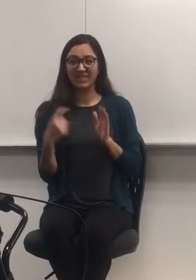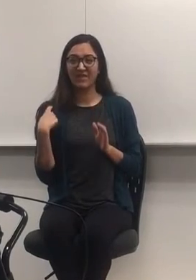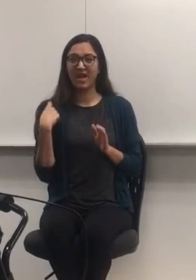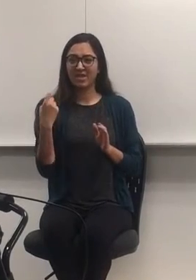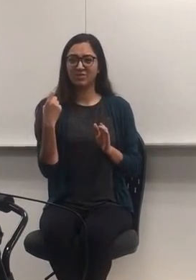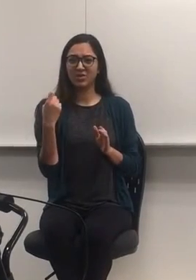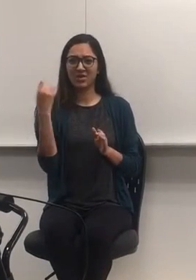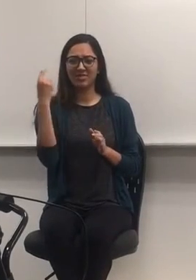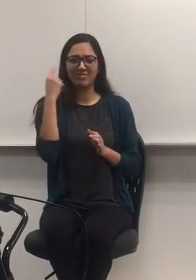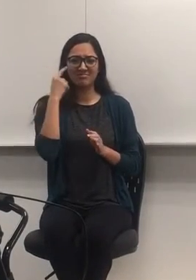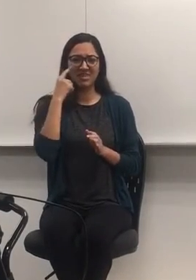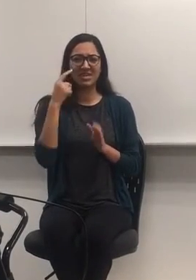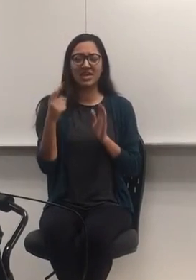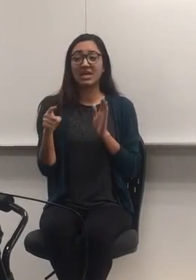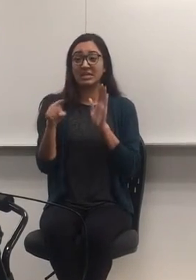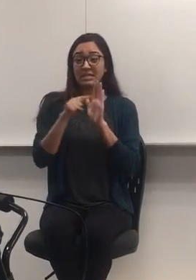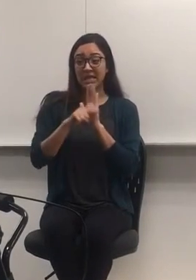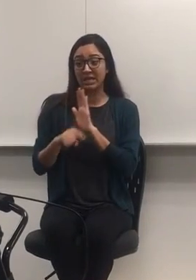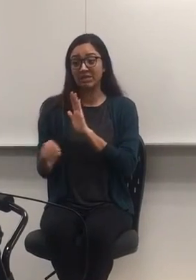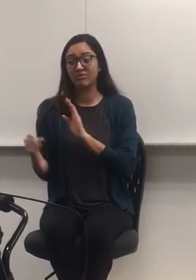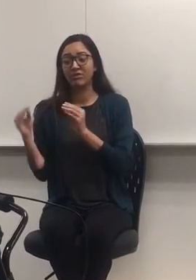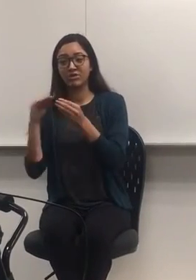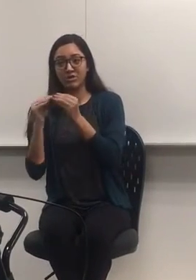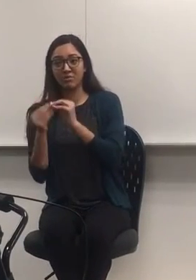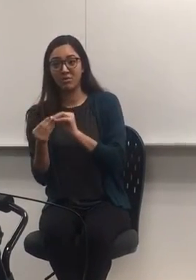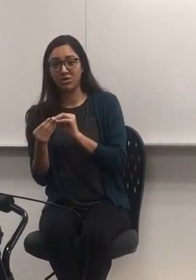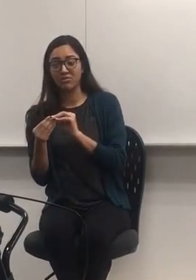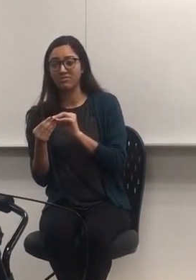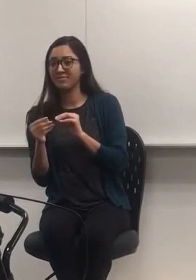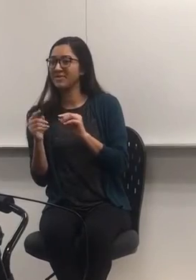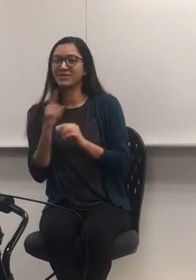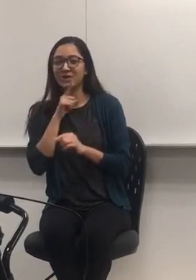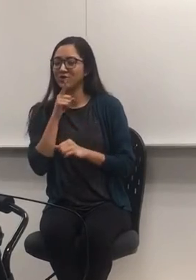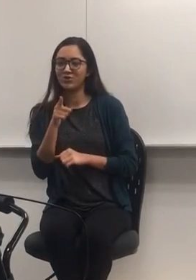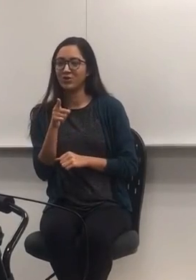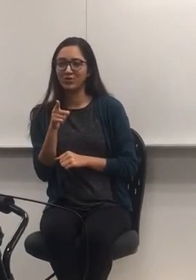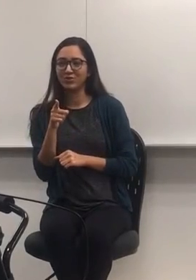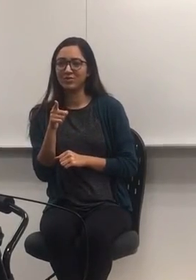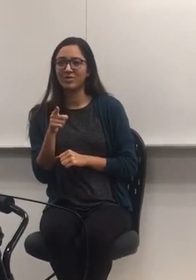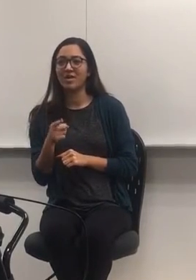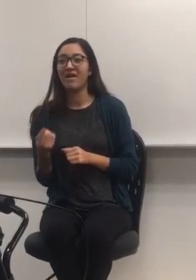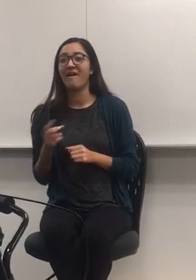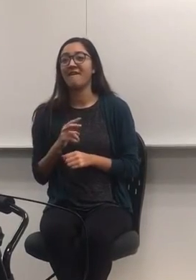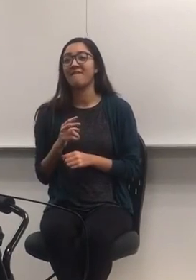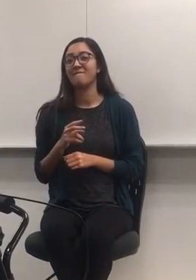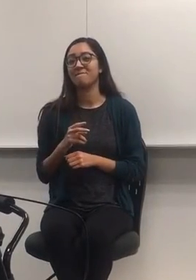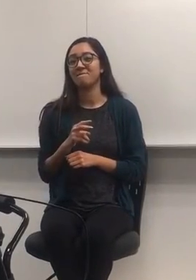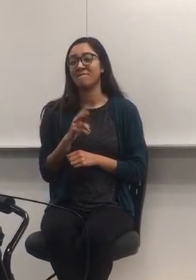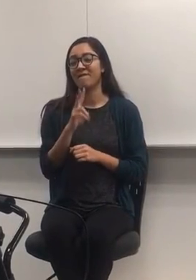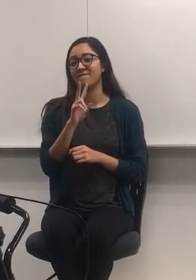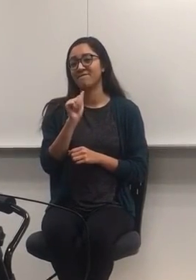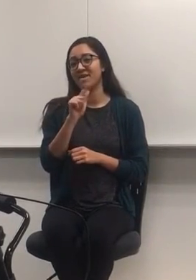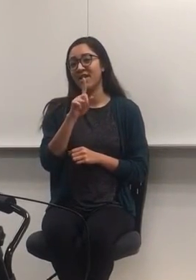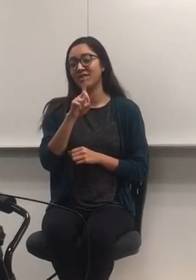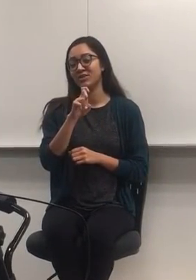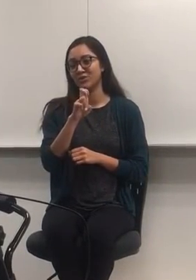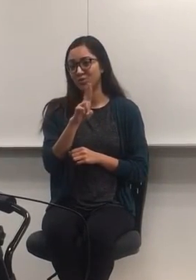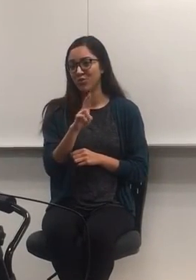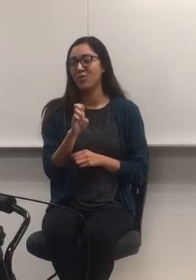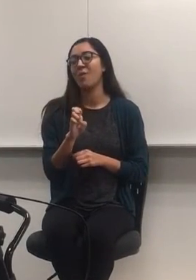negative number, and that's not true, all right? The value is still positive, it's just that it's a fraction now. So I have